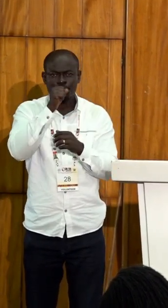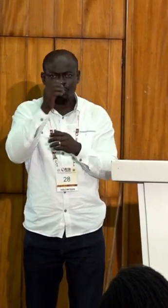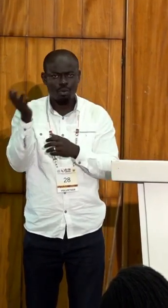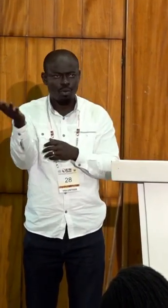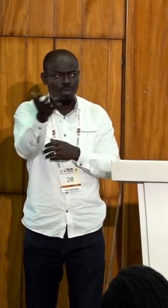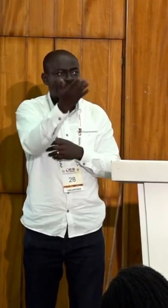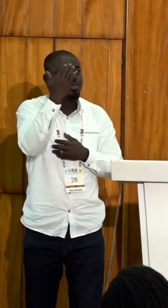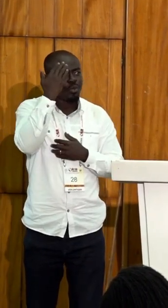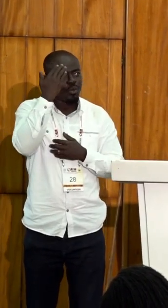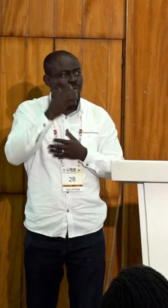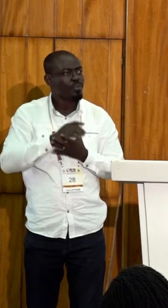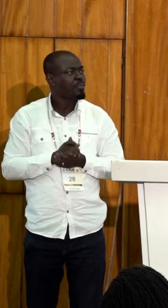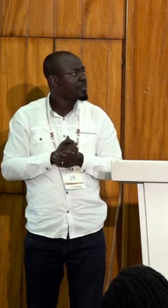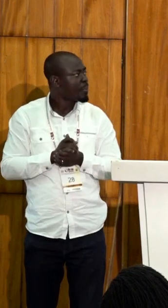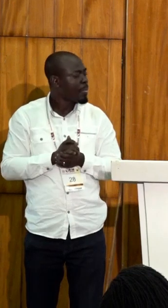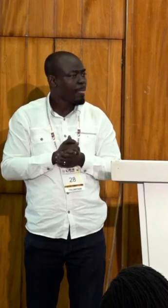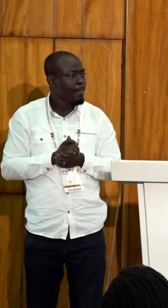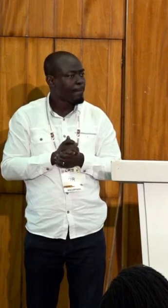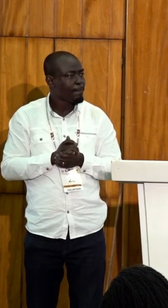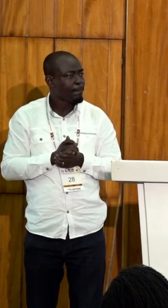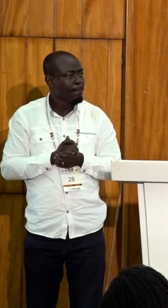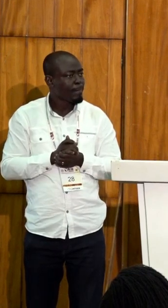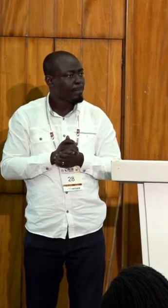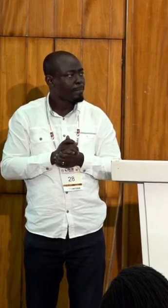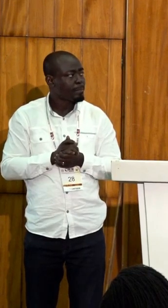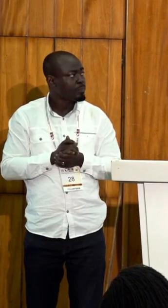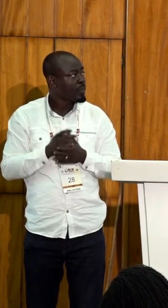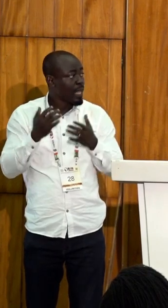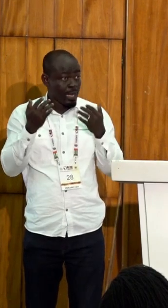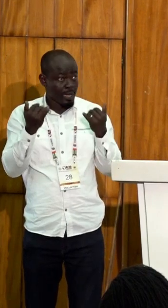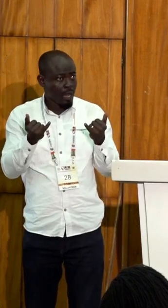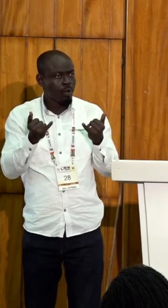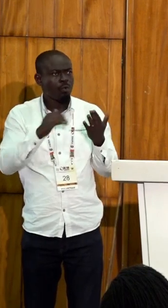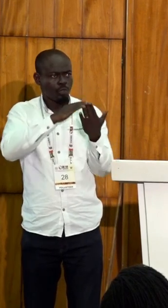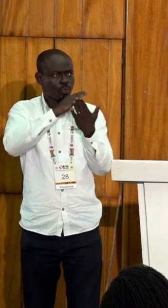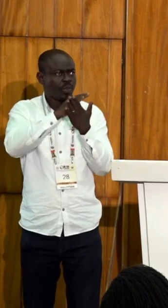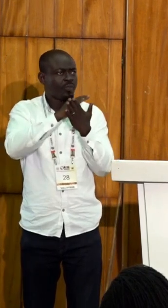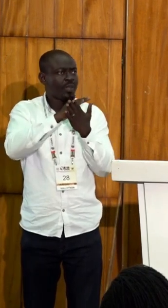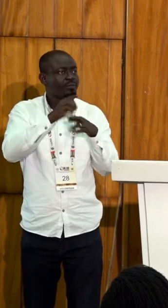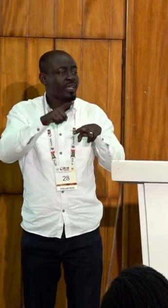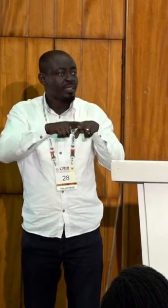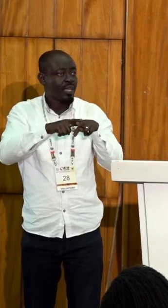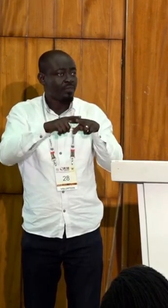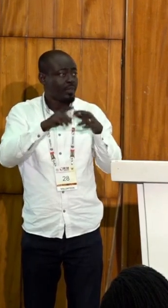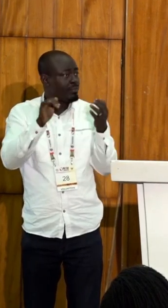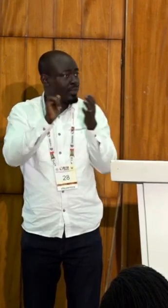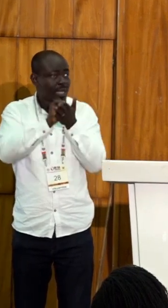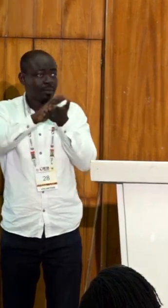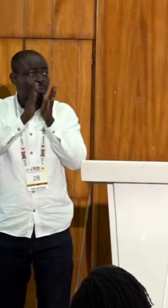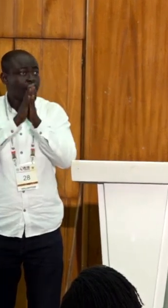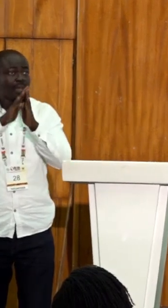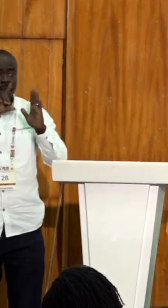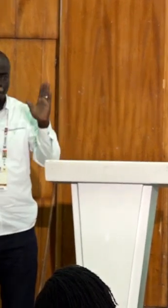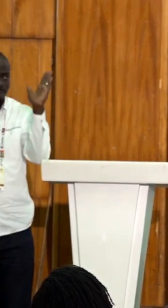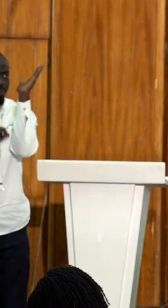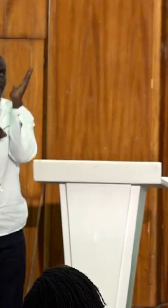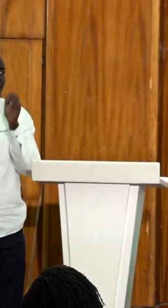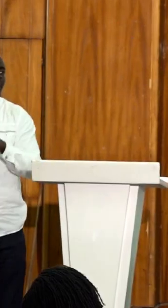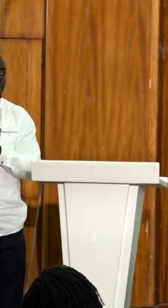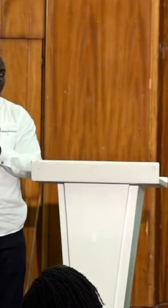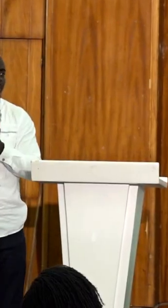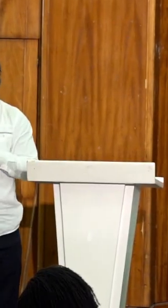So we've come to a situation for prevention of HIV as zero, and we are really